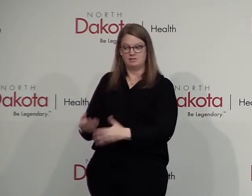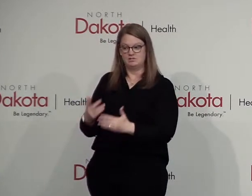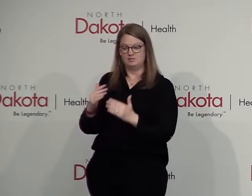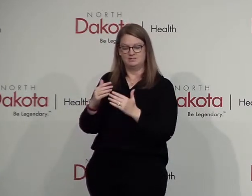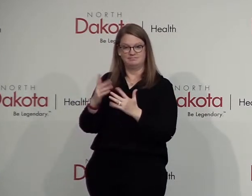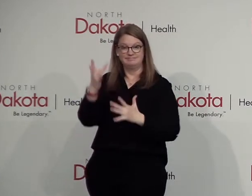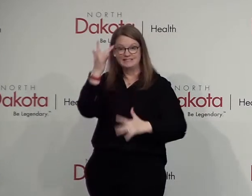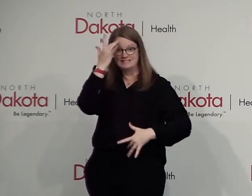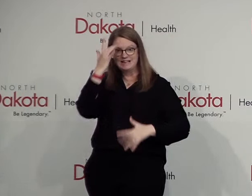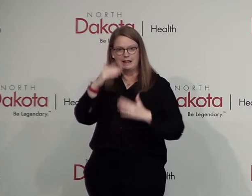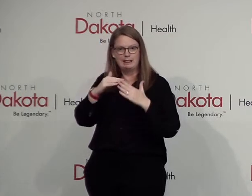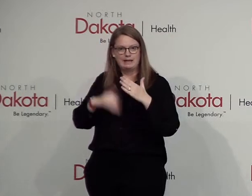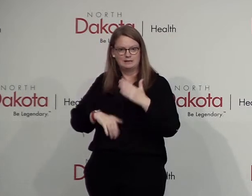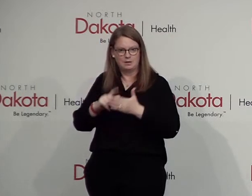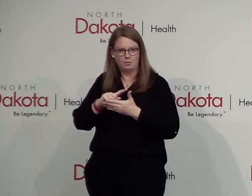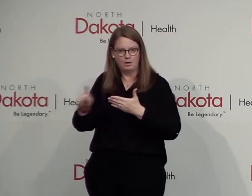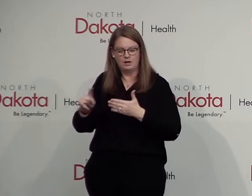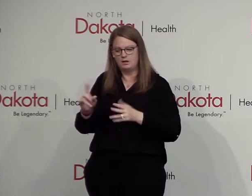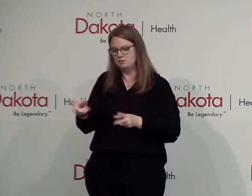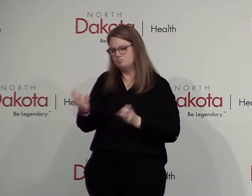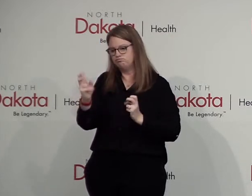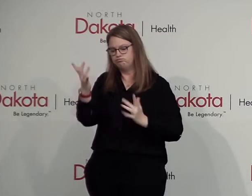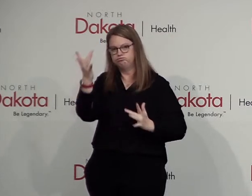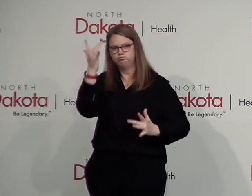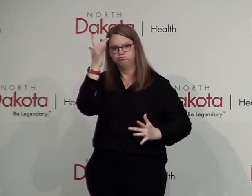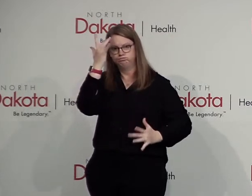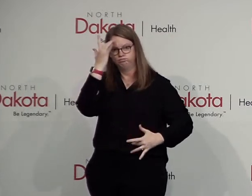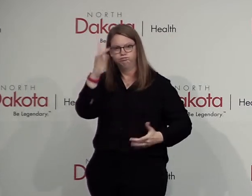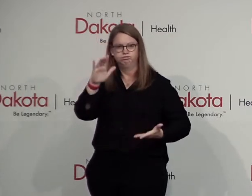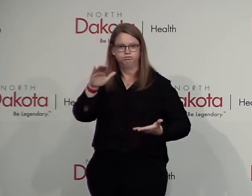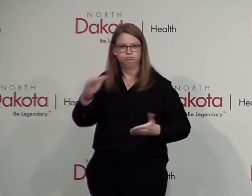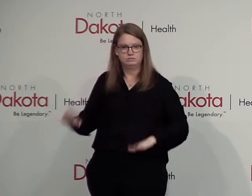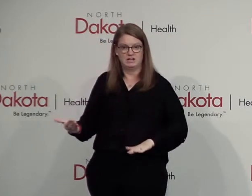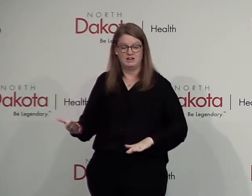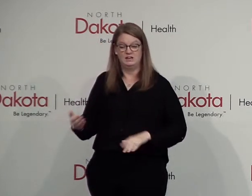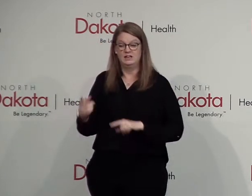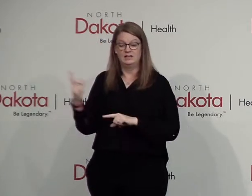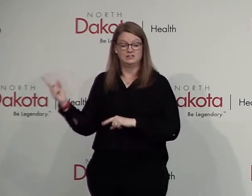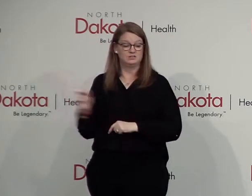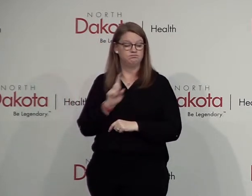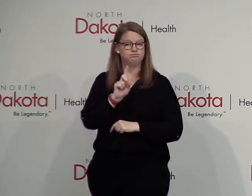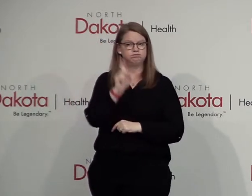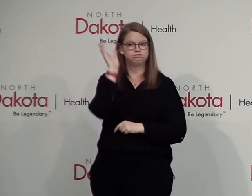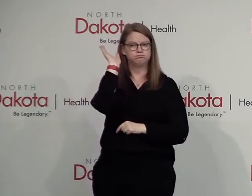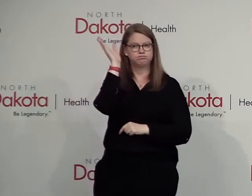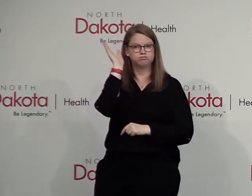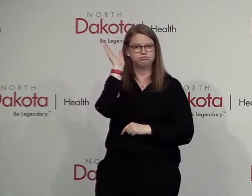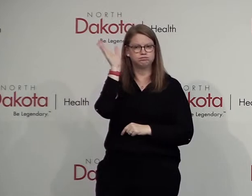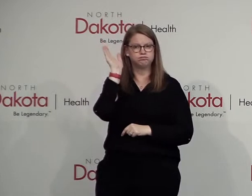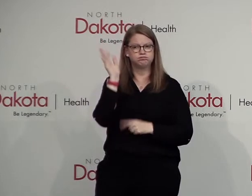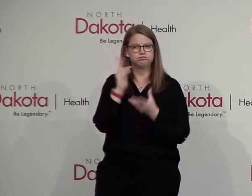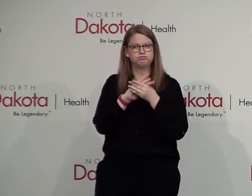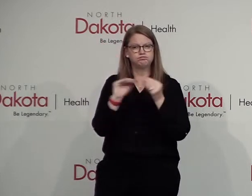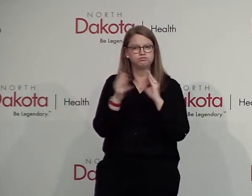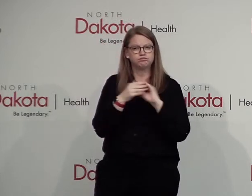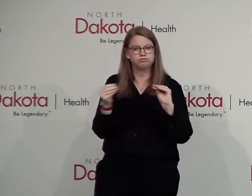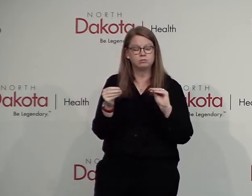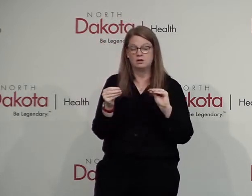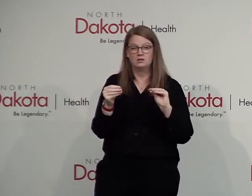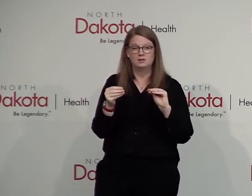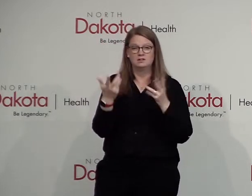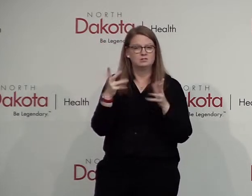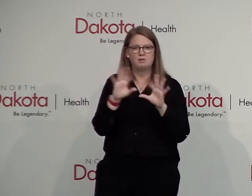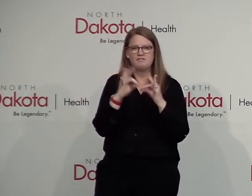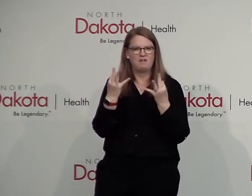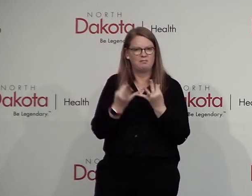illness. And that kind of a tragedy, she was on the stage sharing it because didn't want any other mothers or families or grandparents to go